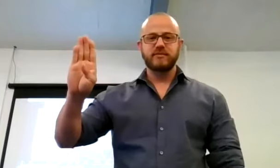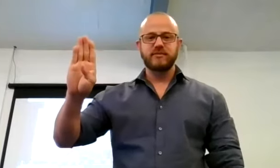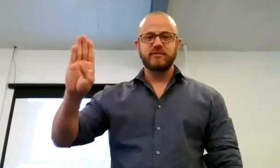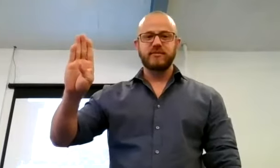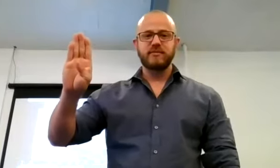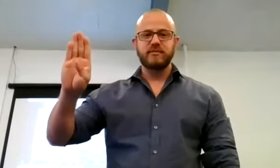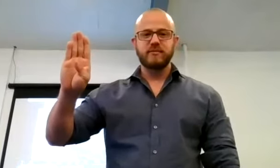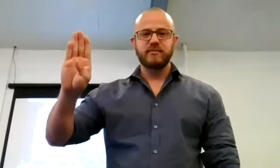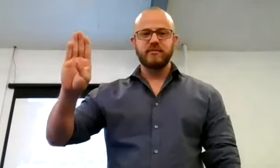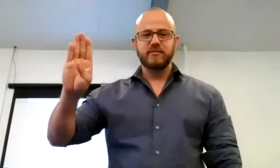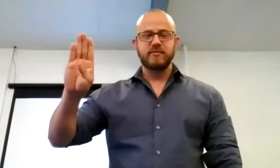B,